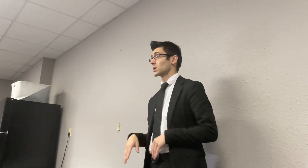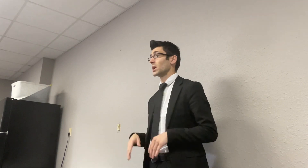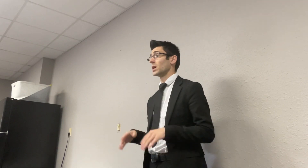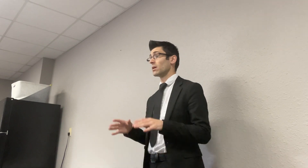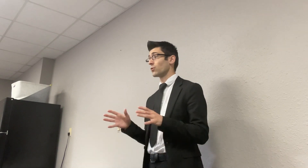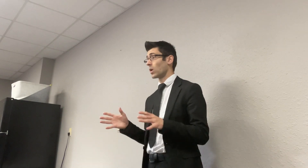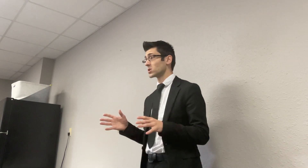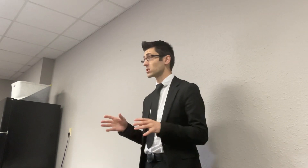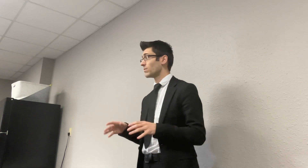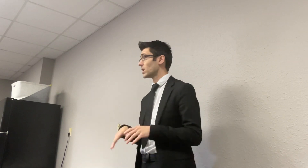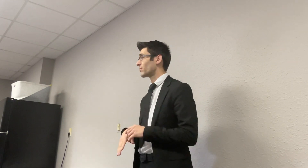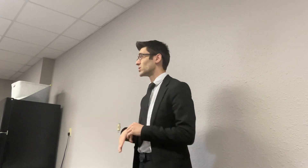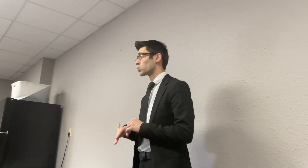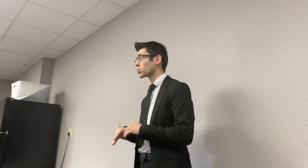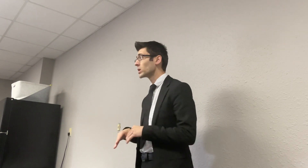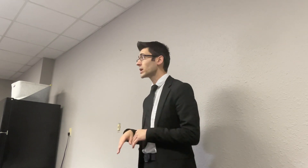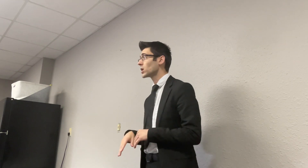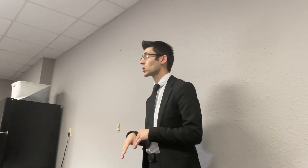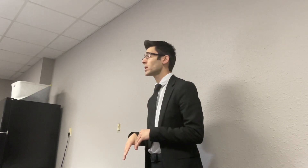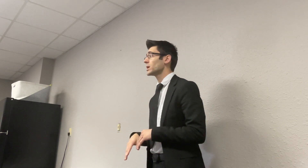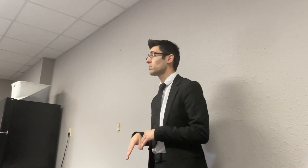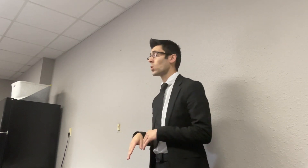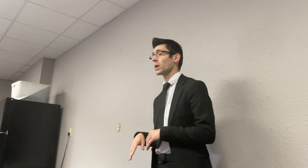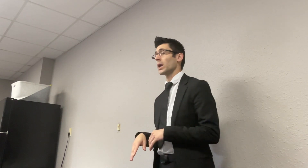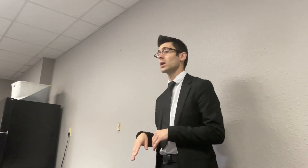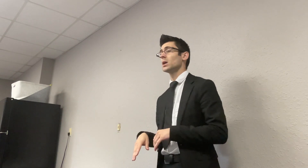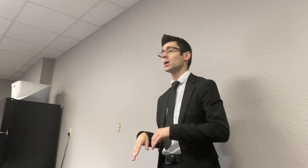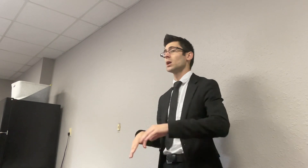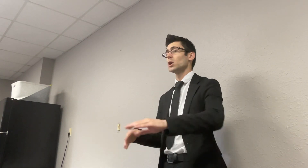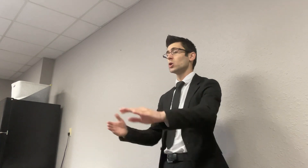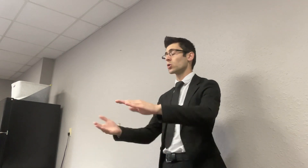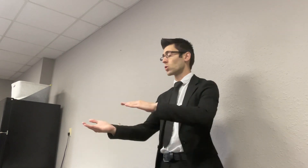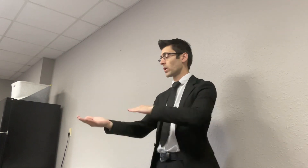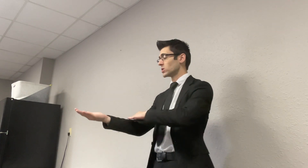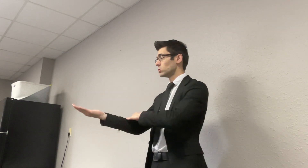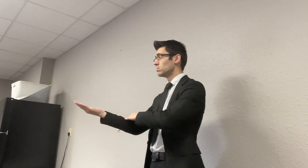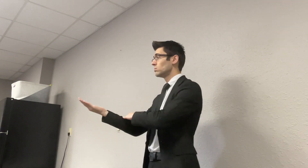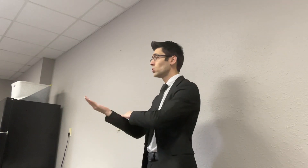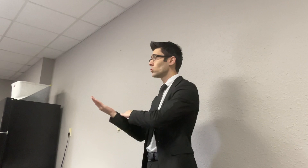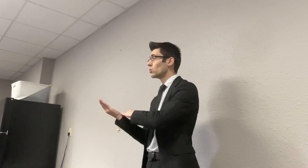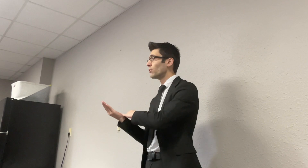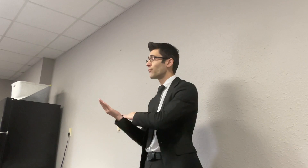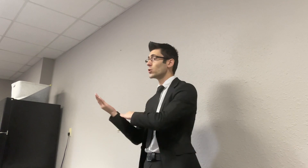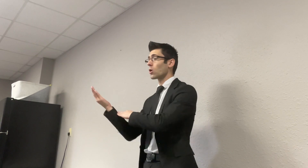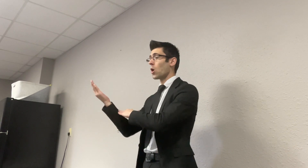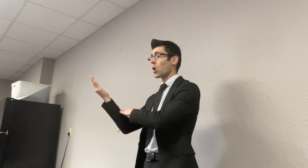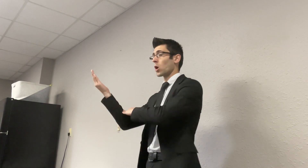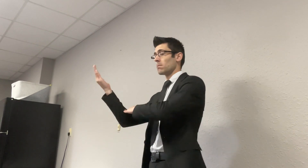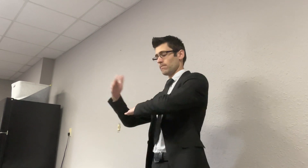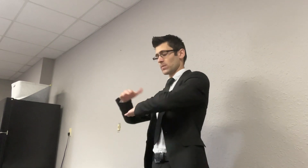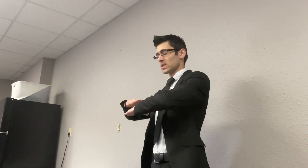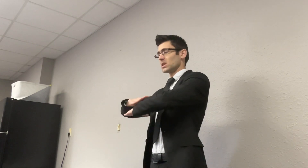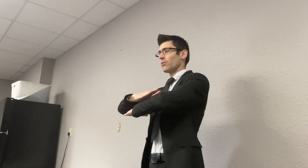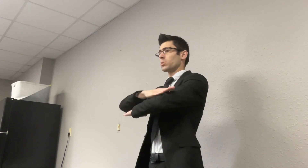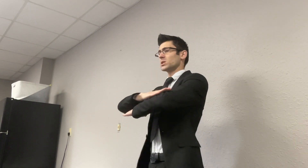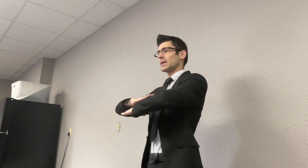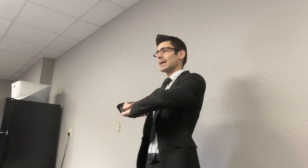And if you watch the video, if it's really early in the morning, you're going to move your arm, because if you pretend like this